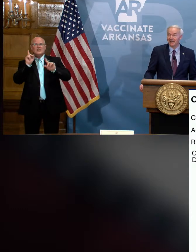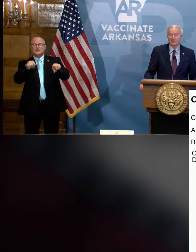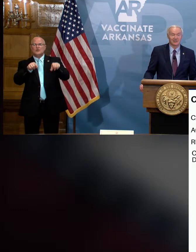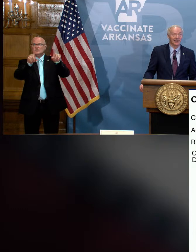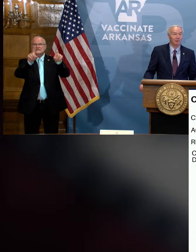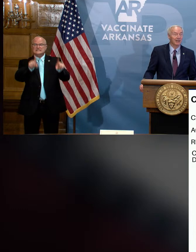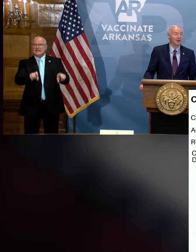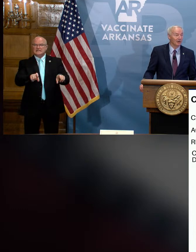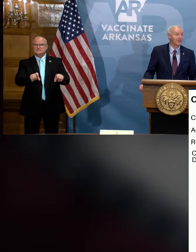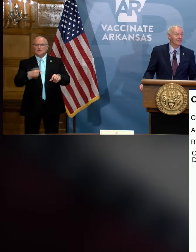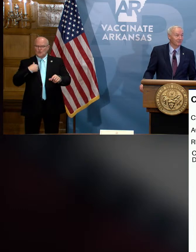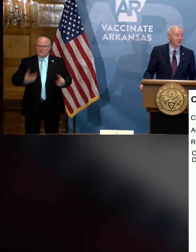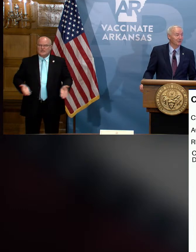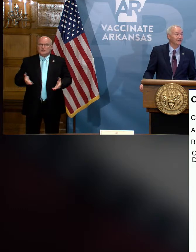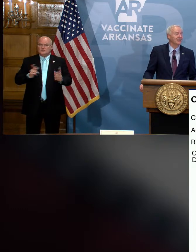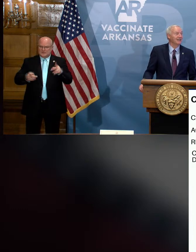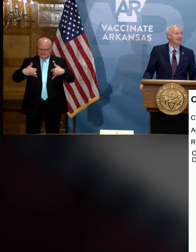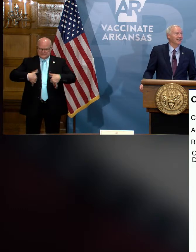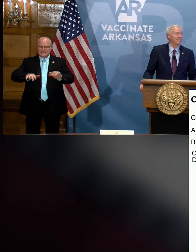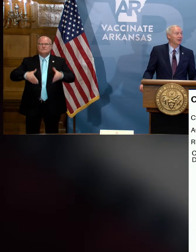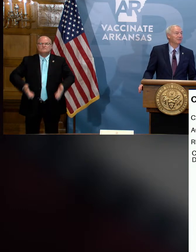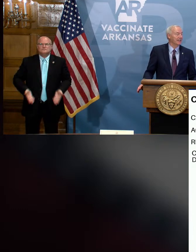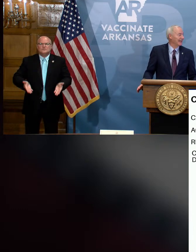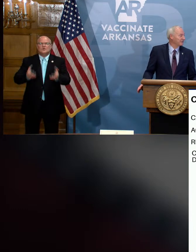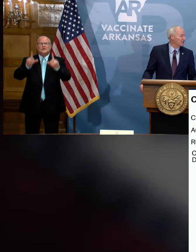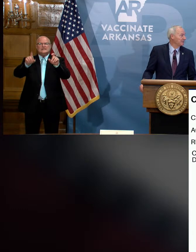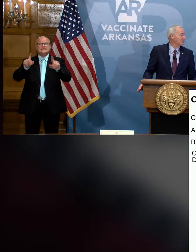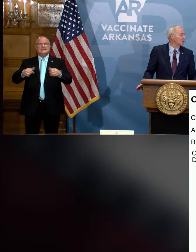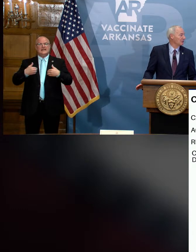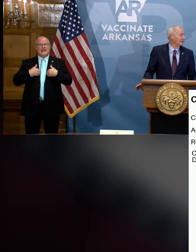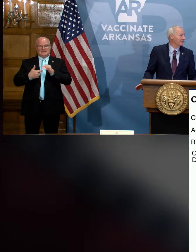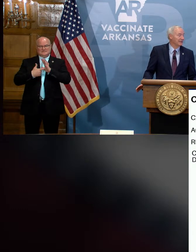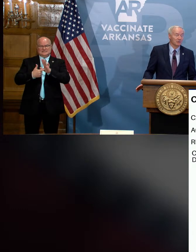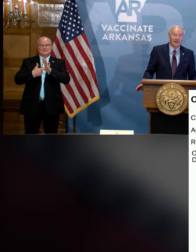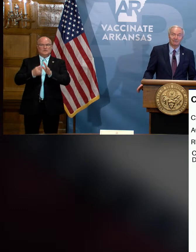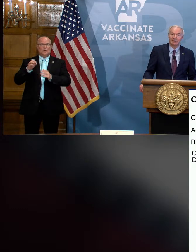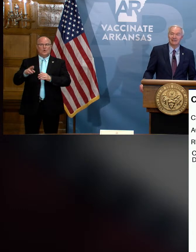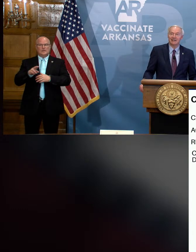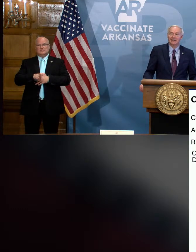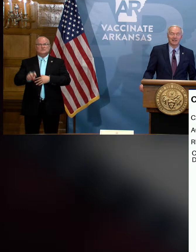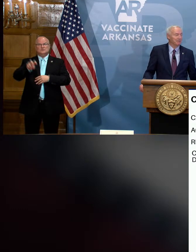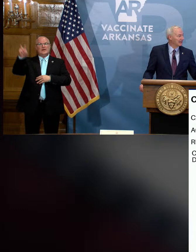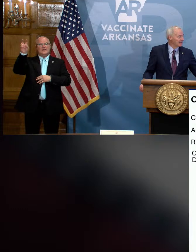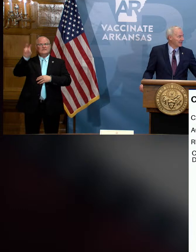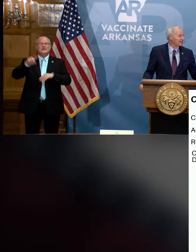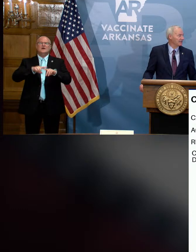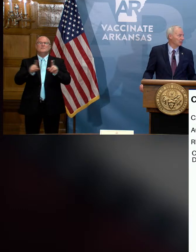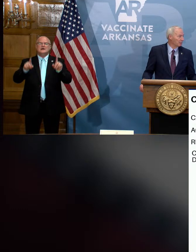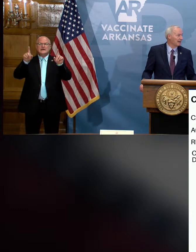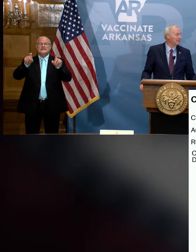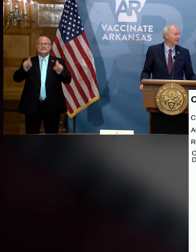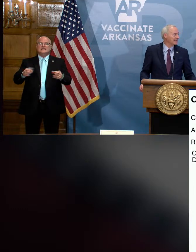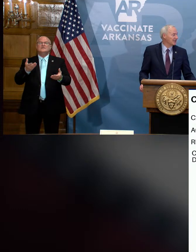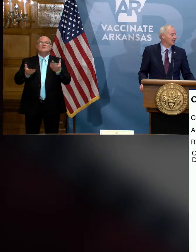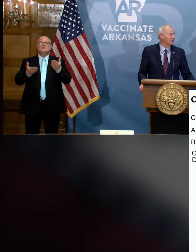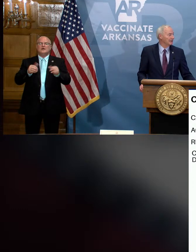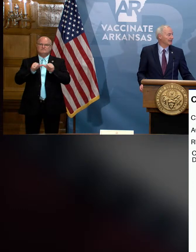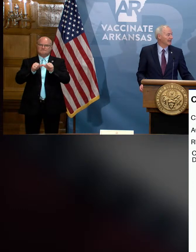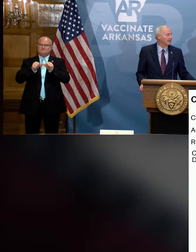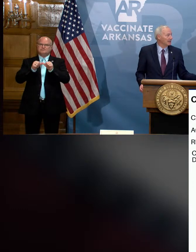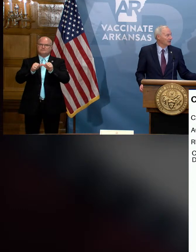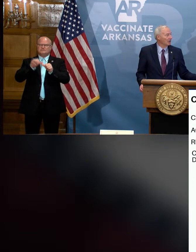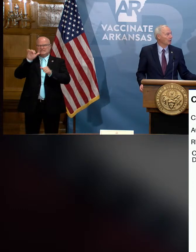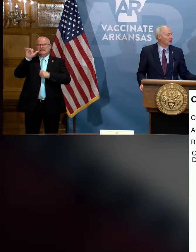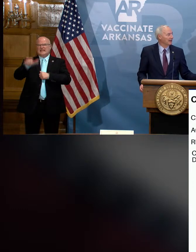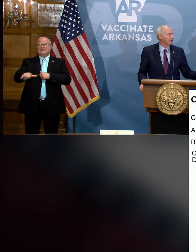get their tests. Now, we encourage them to whenever they have symptoms or they've been traveling, but our testing will probably continue